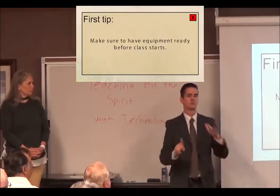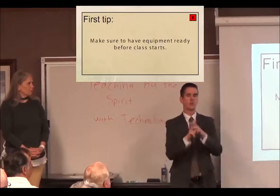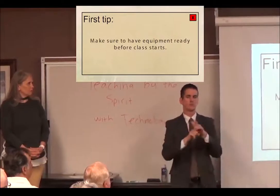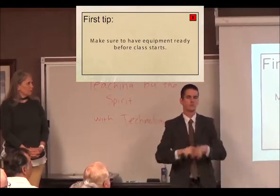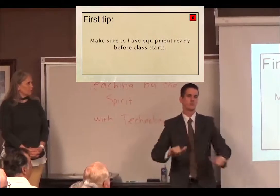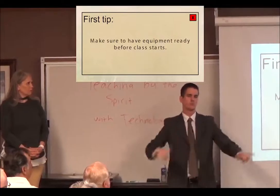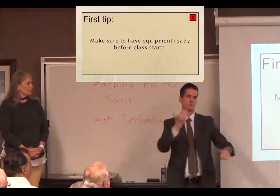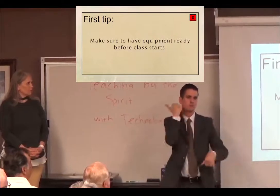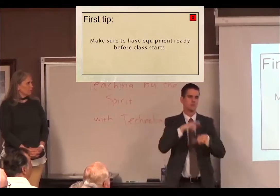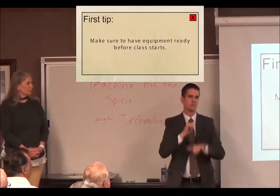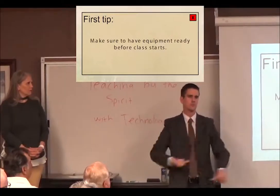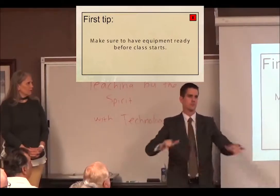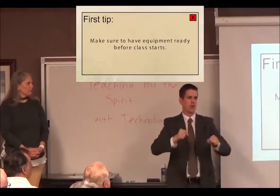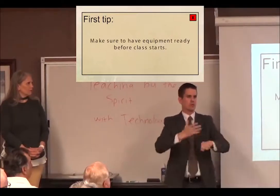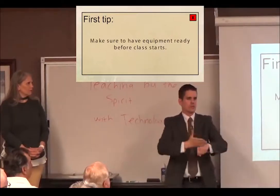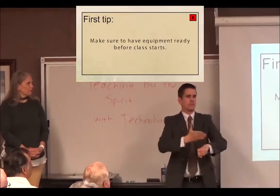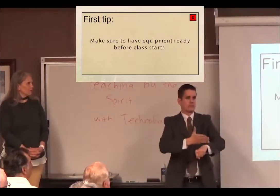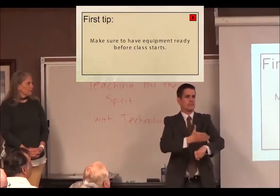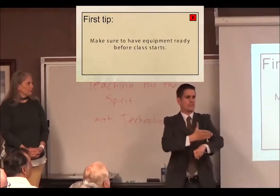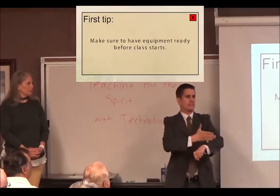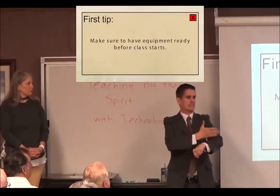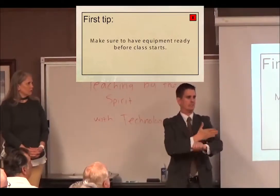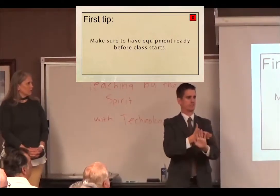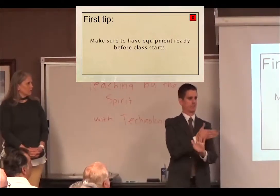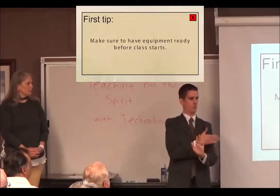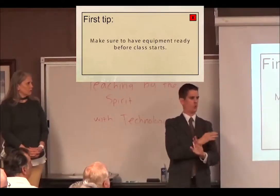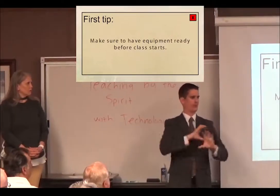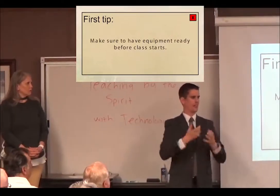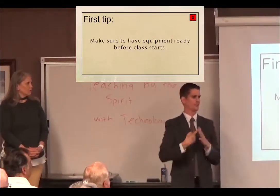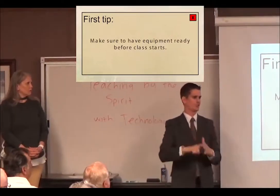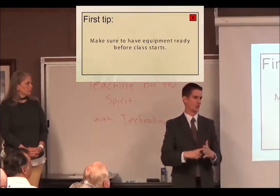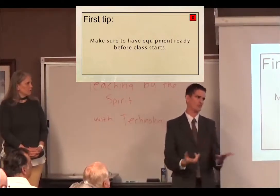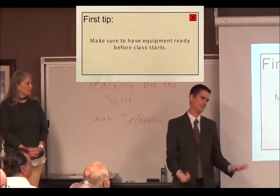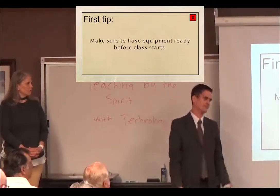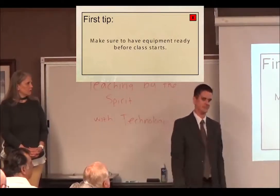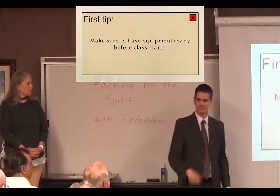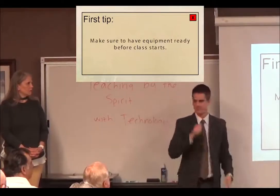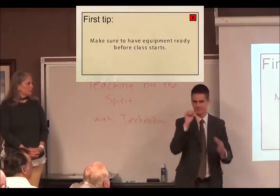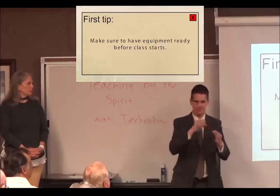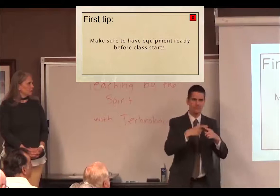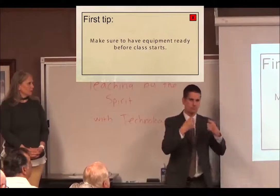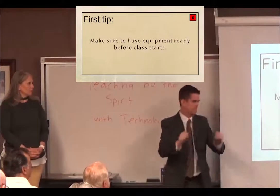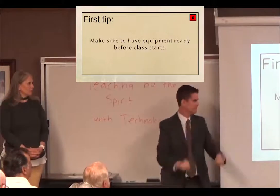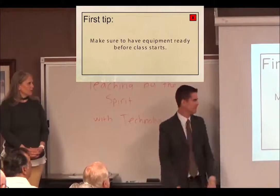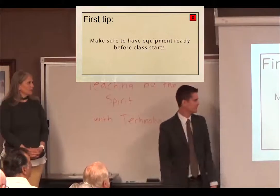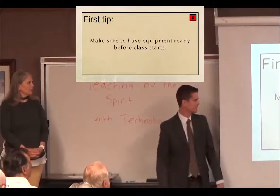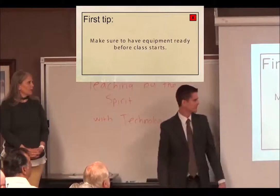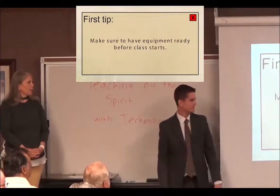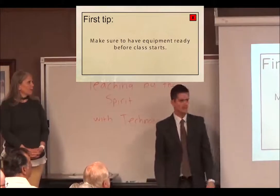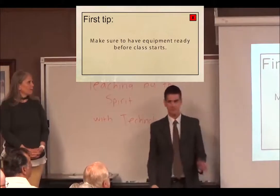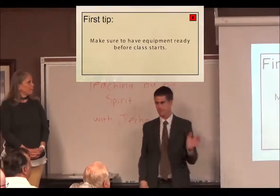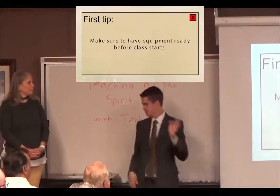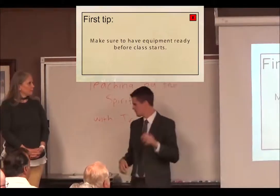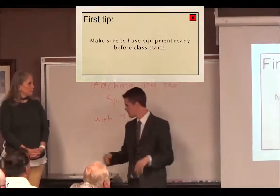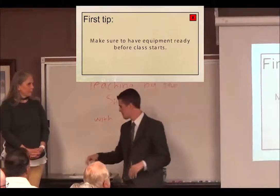best. Don't always think the same way. You just have to improve slowly. And back up how soon you get there so you can make sure everything's ready